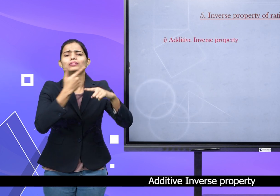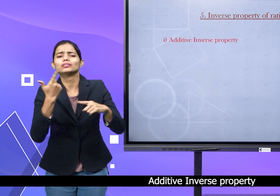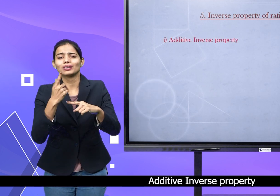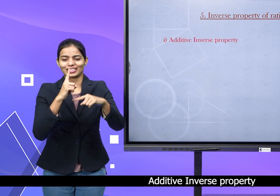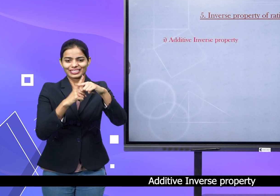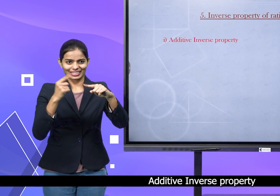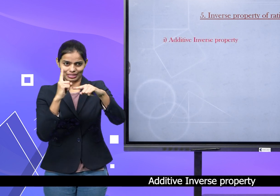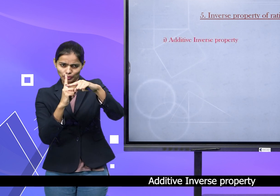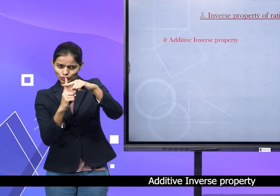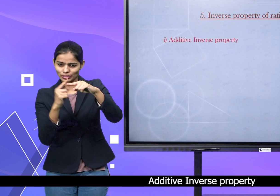Additive inverse property.